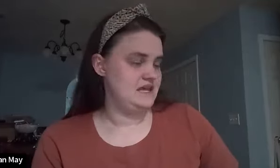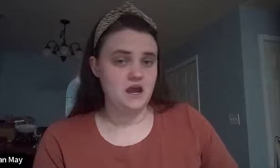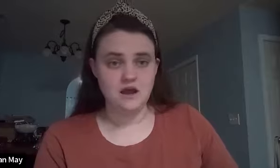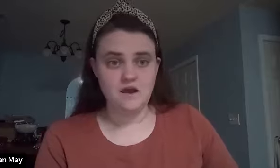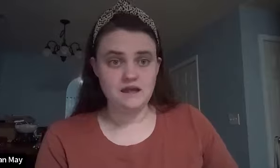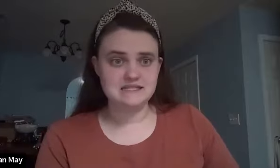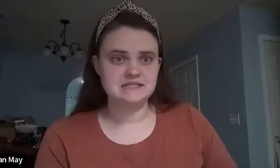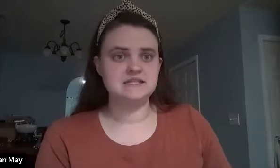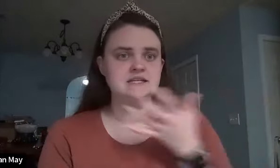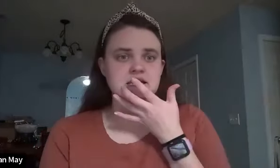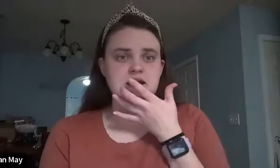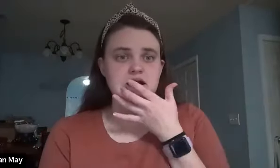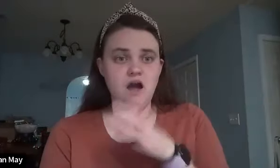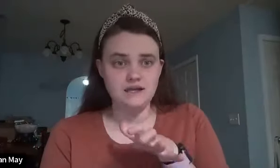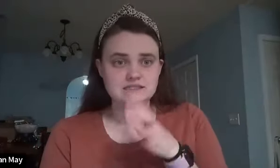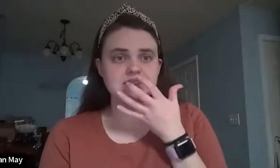Then hot.